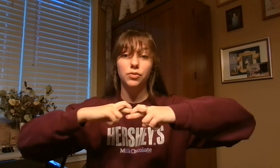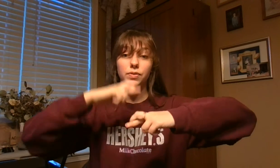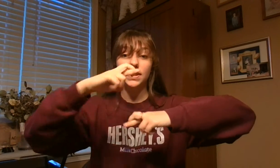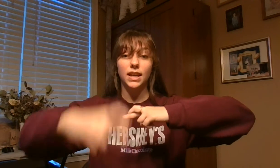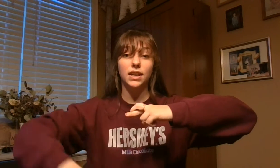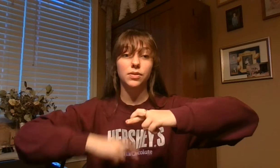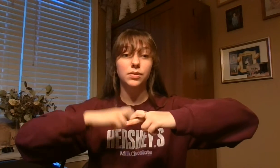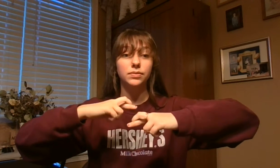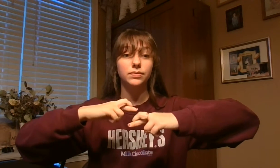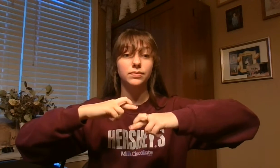recycle,